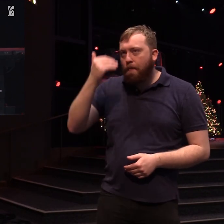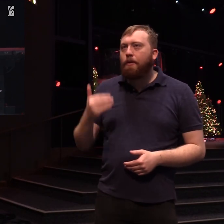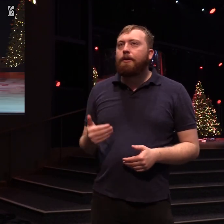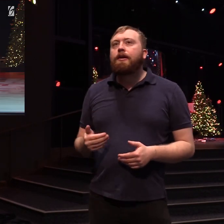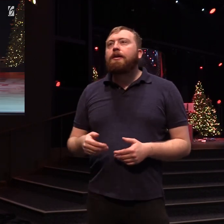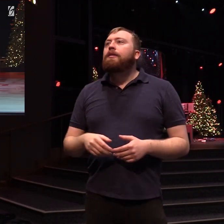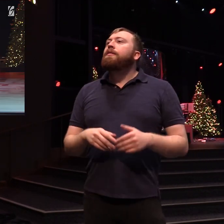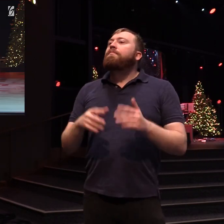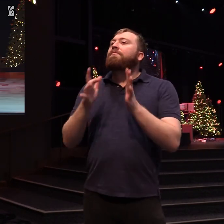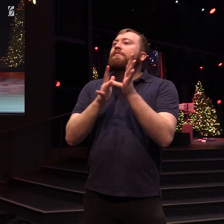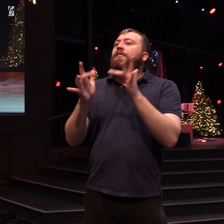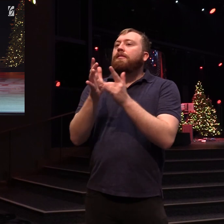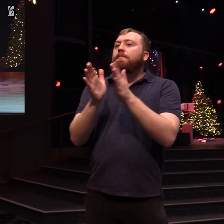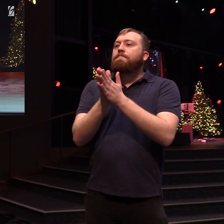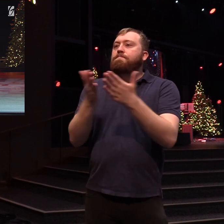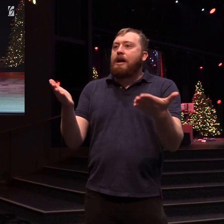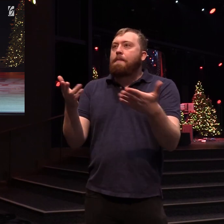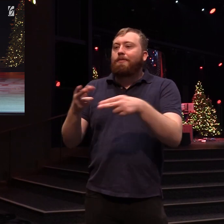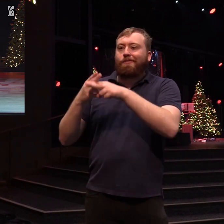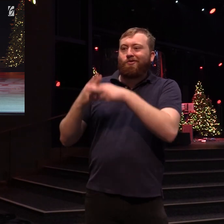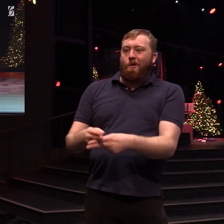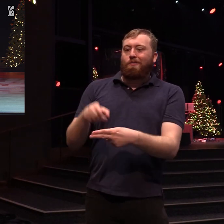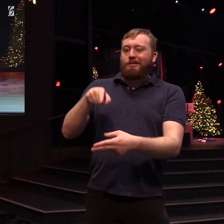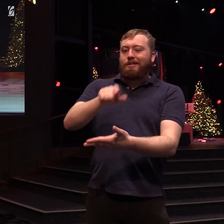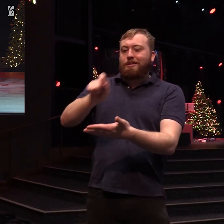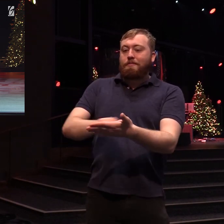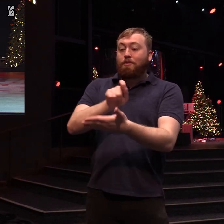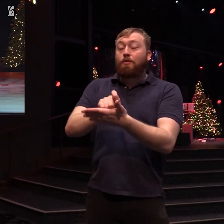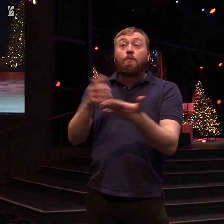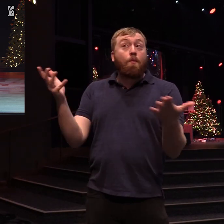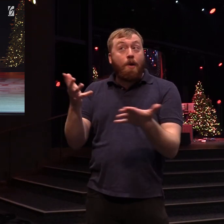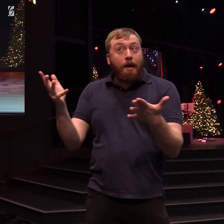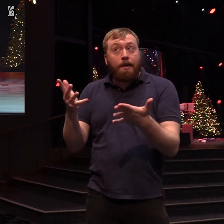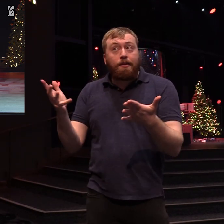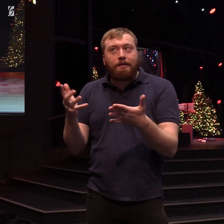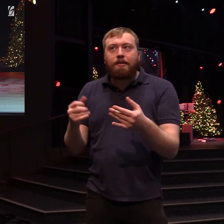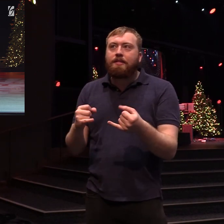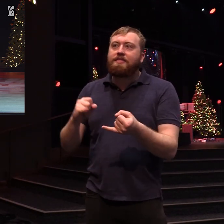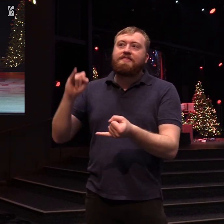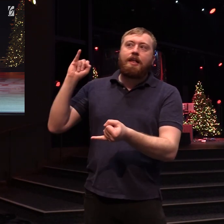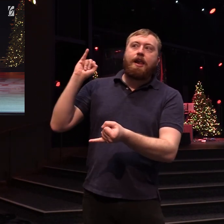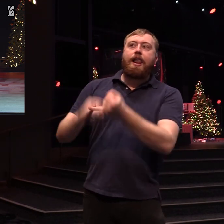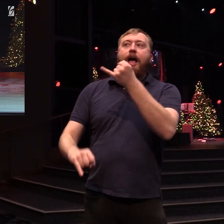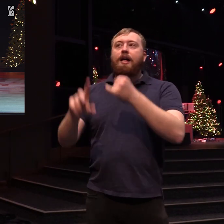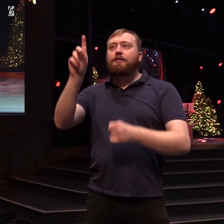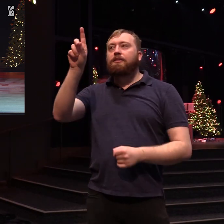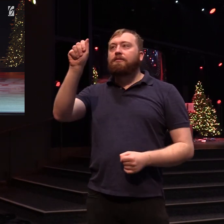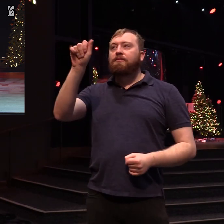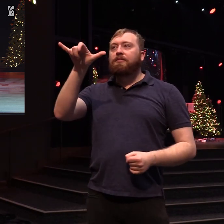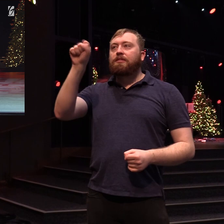Scripture denotes this chapter, this period, as the last days.